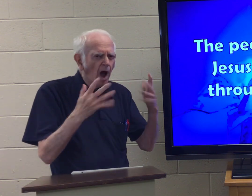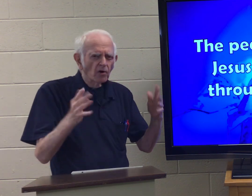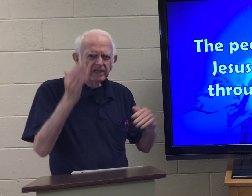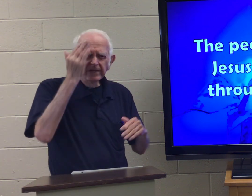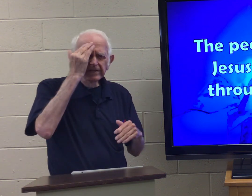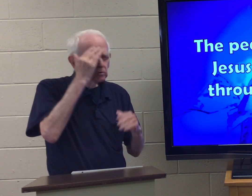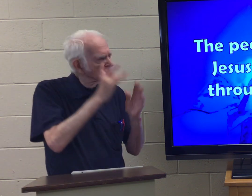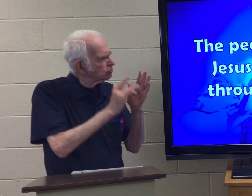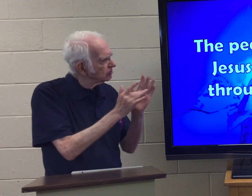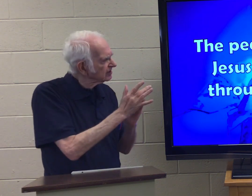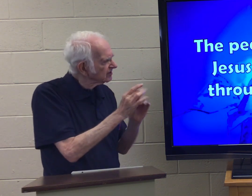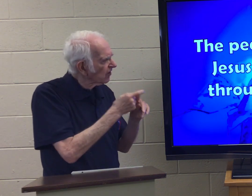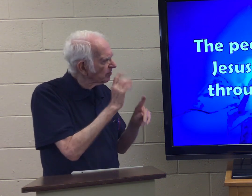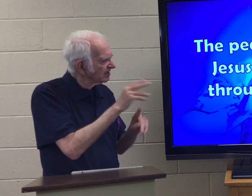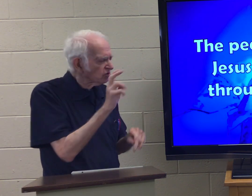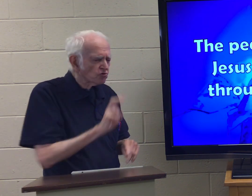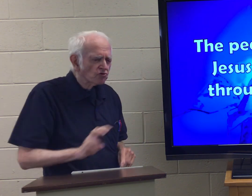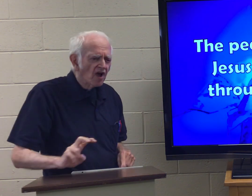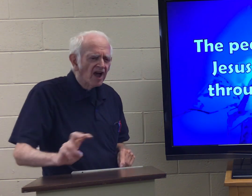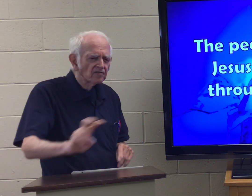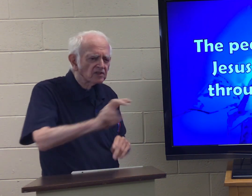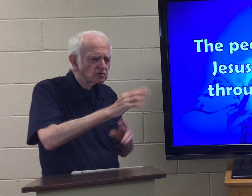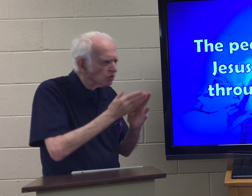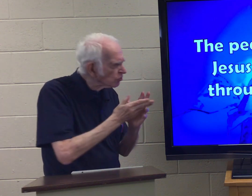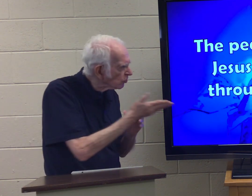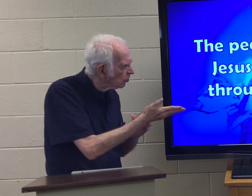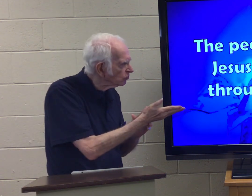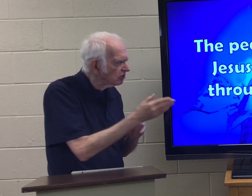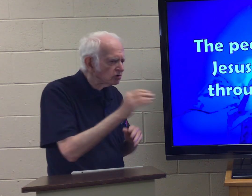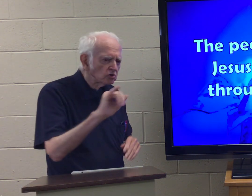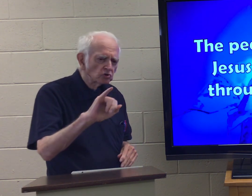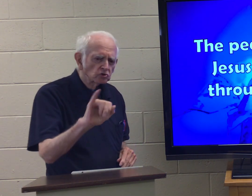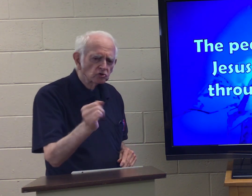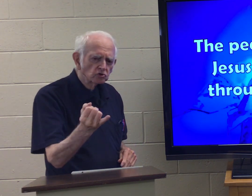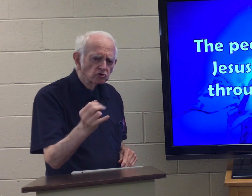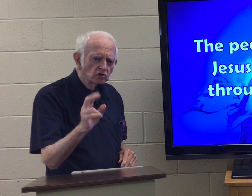The people already knew Jesus from his travels throughout Judea,